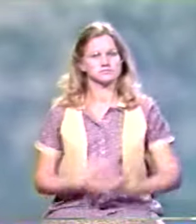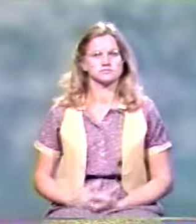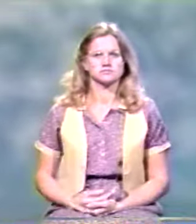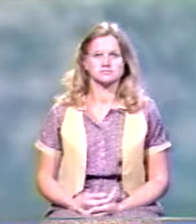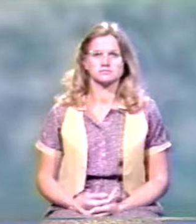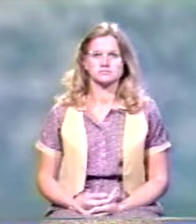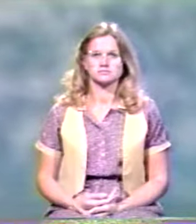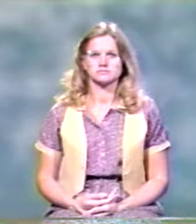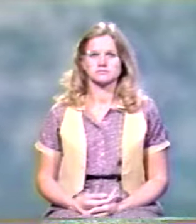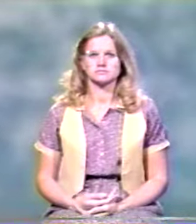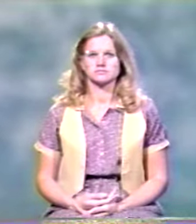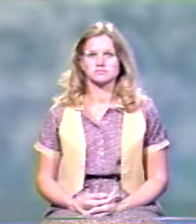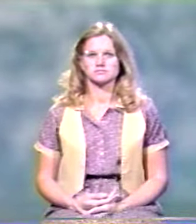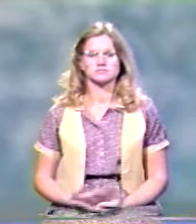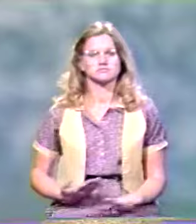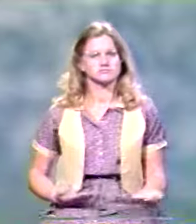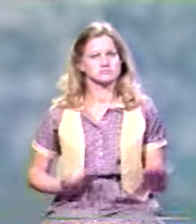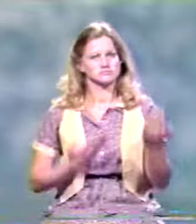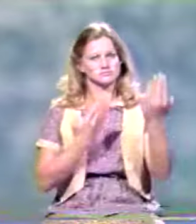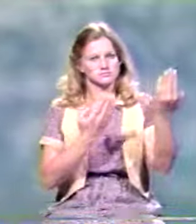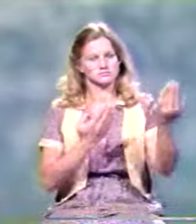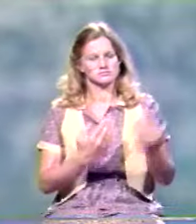To suggest or offer.